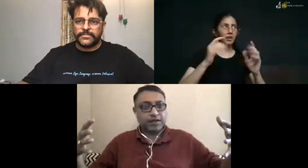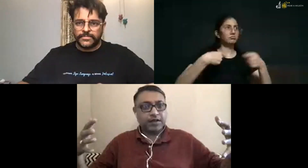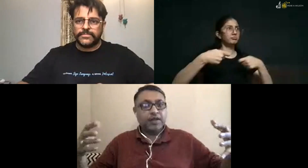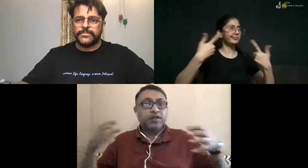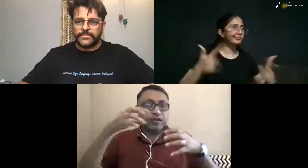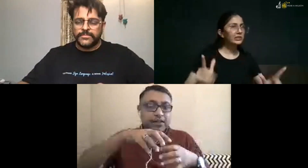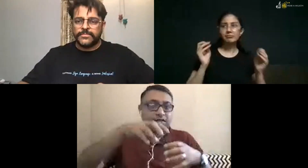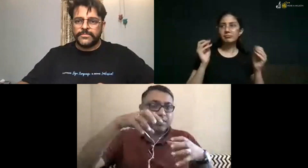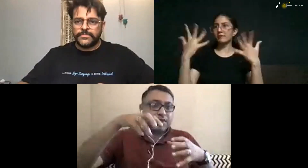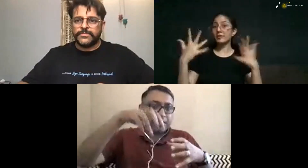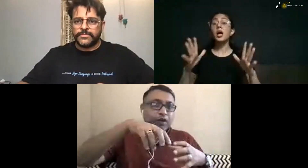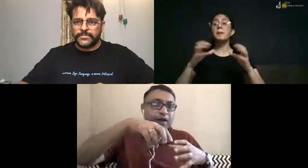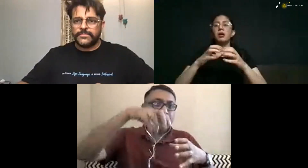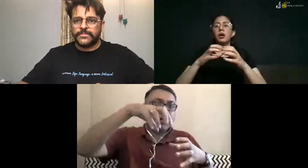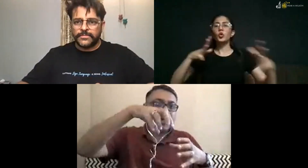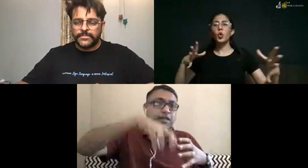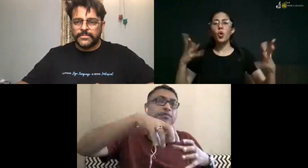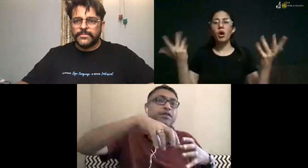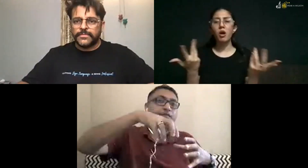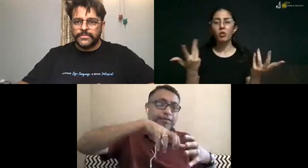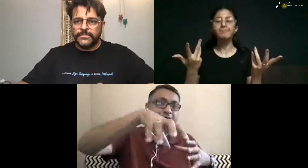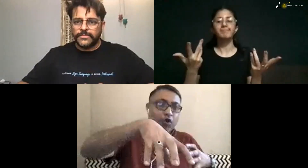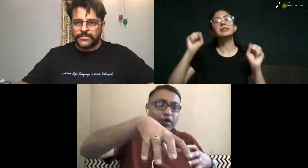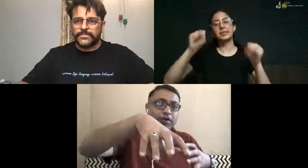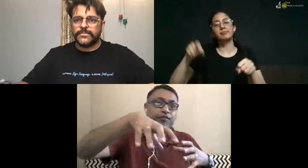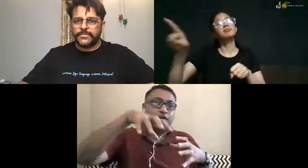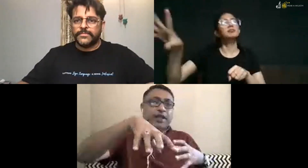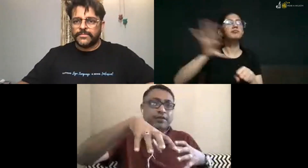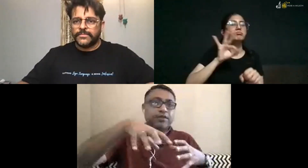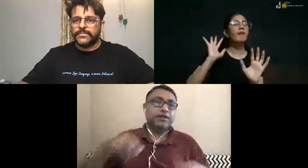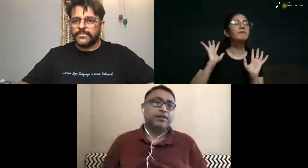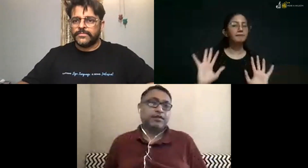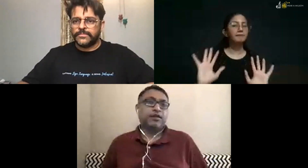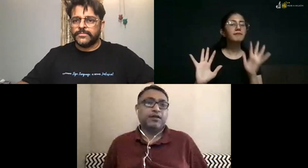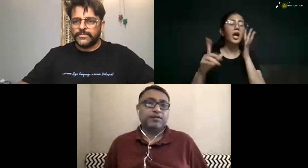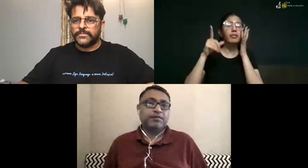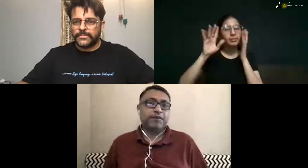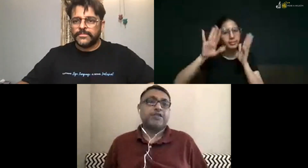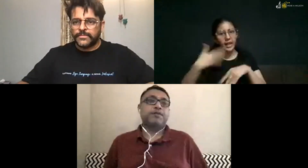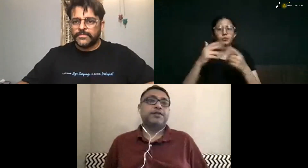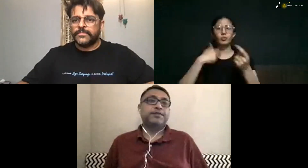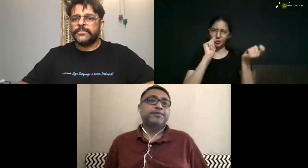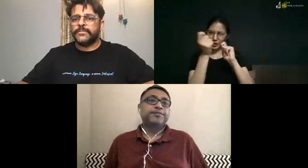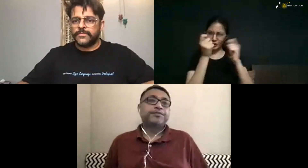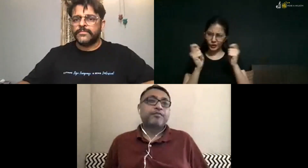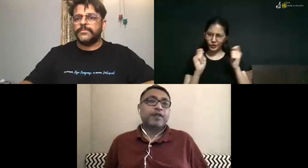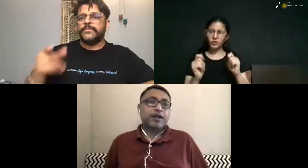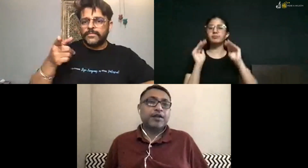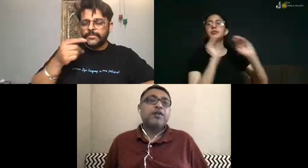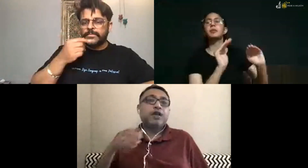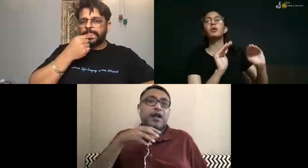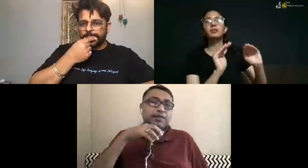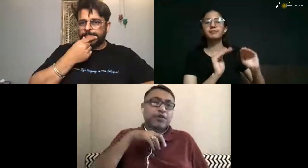right? So there is that program will get customized from there on for that participant,